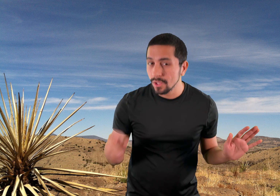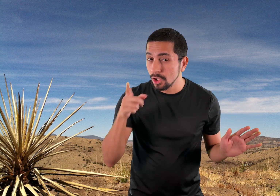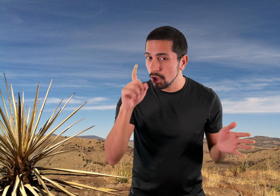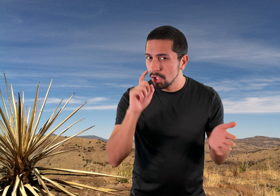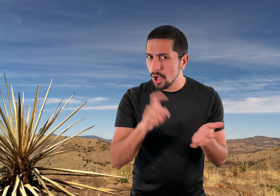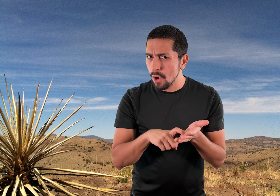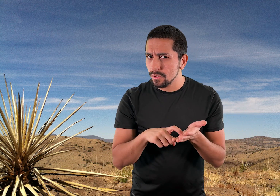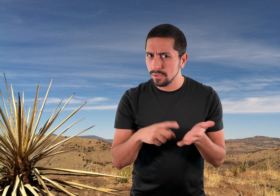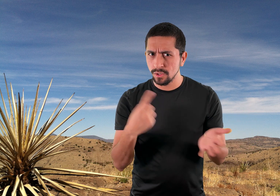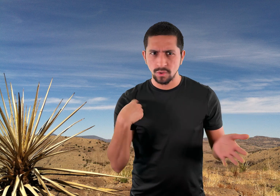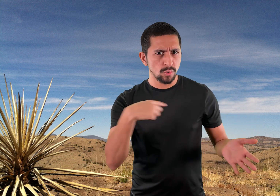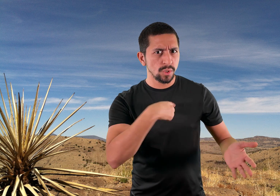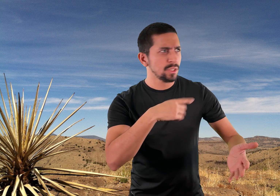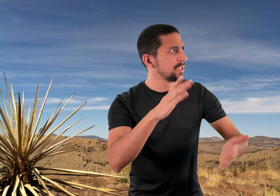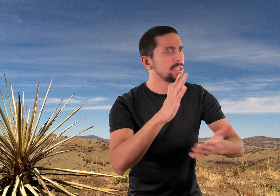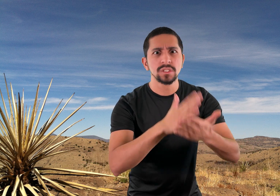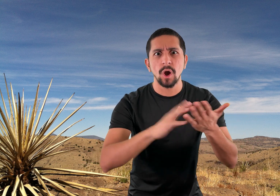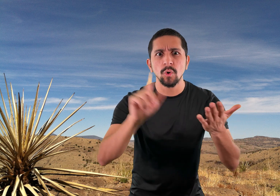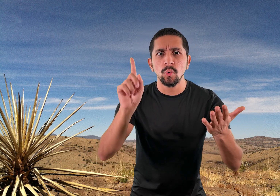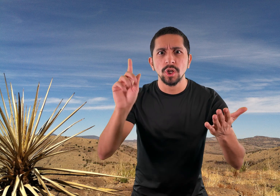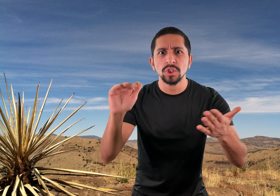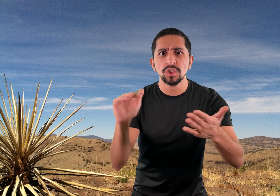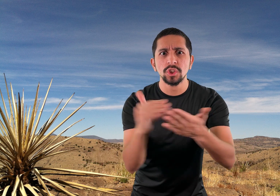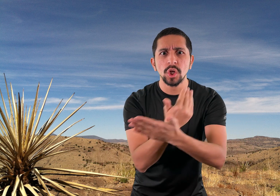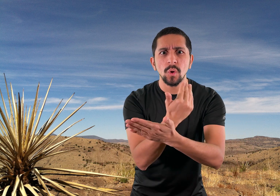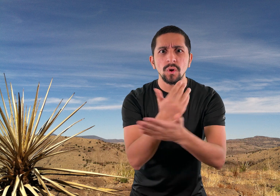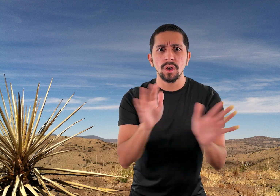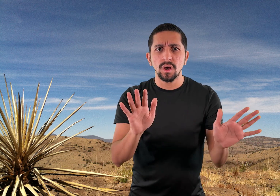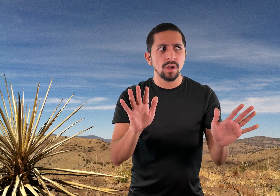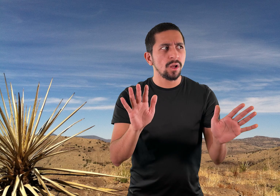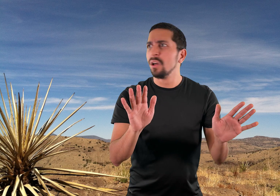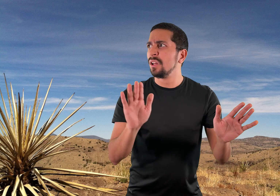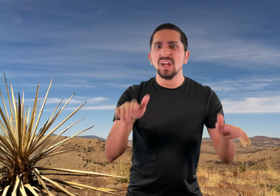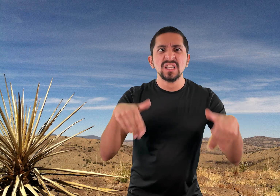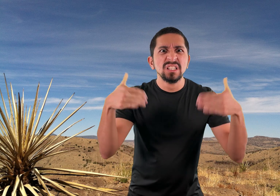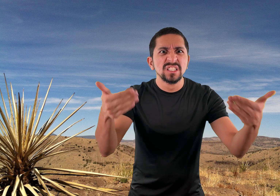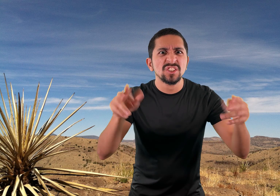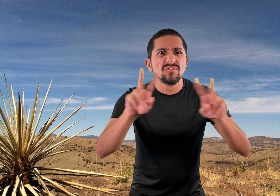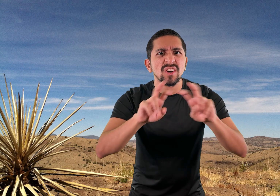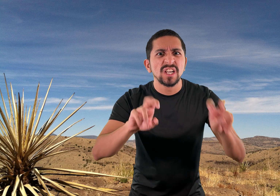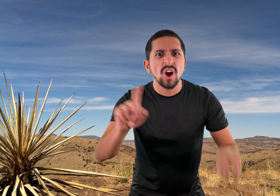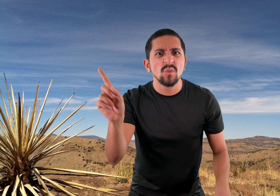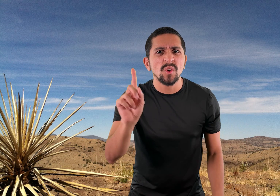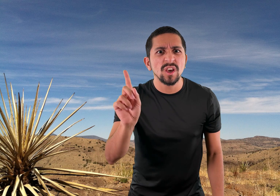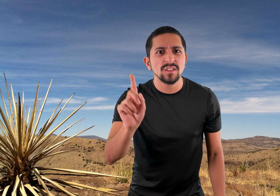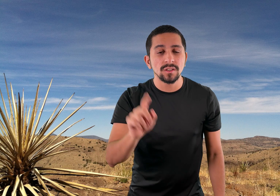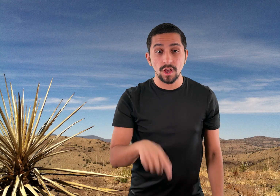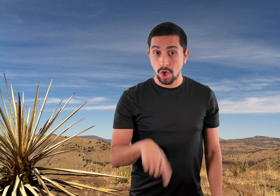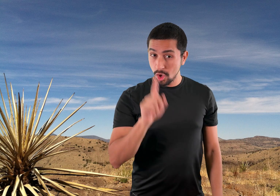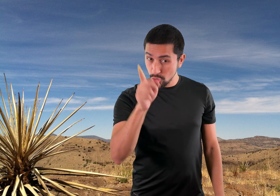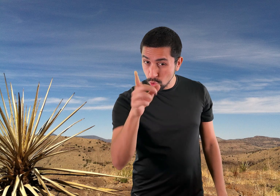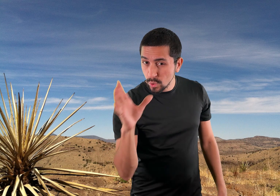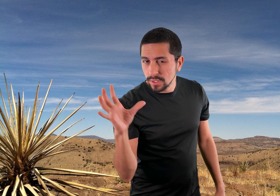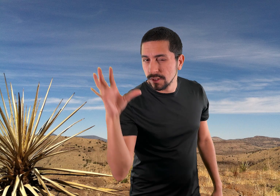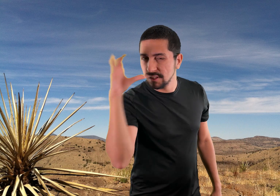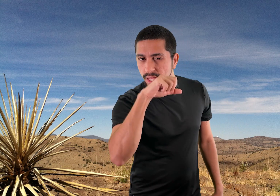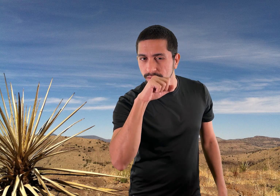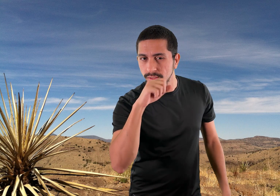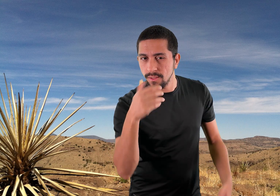I don't know if you noticed, but we are somewhere new. Let's figure out where we are. See if you can